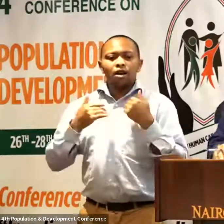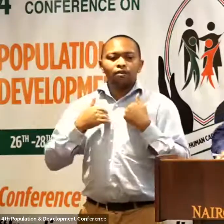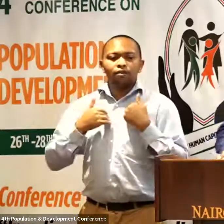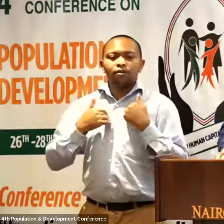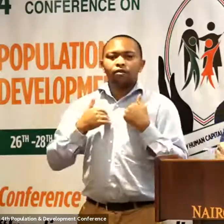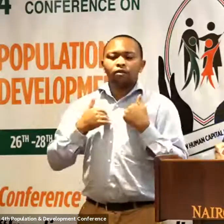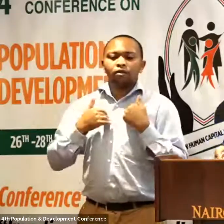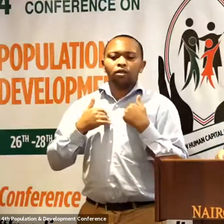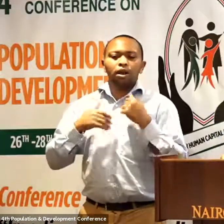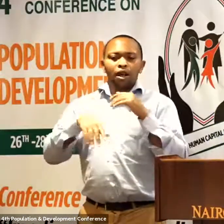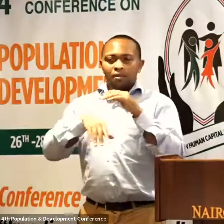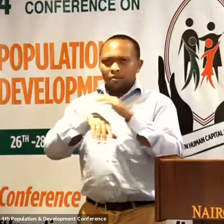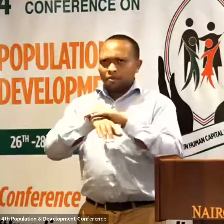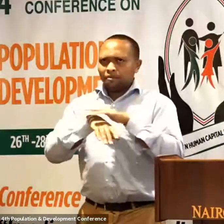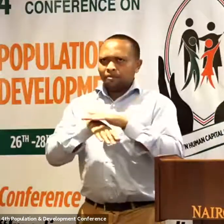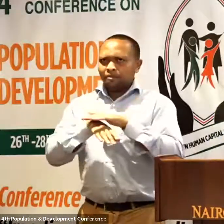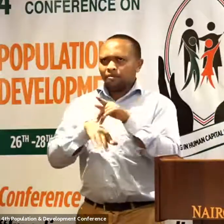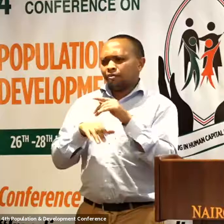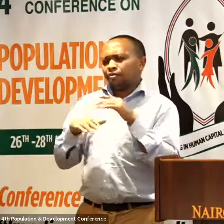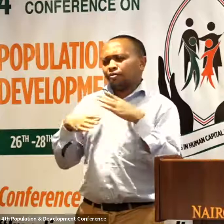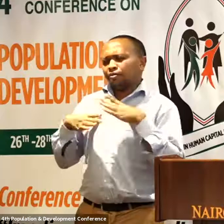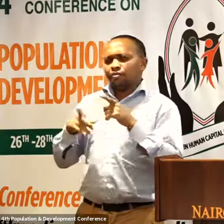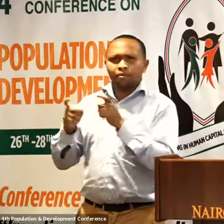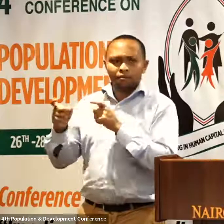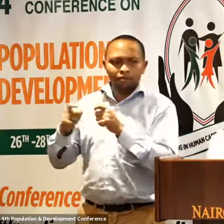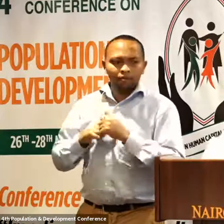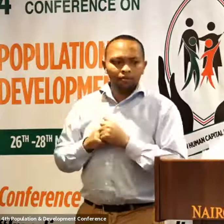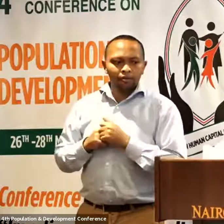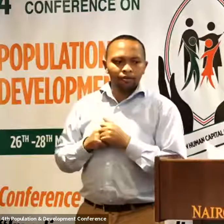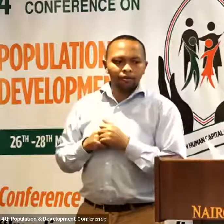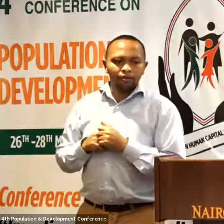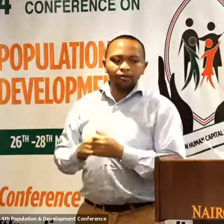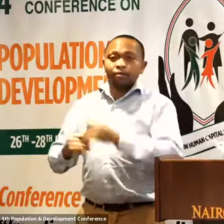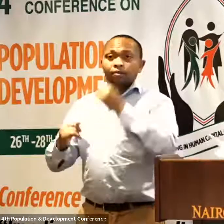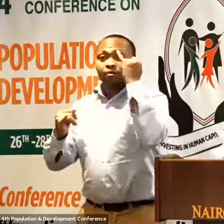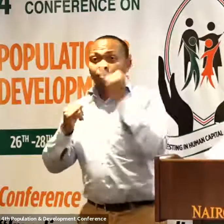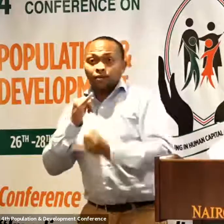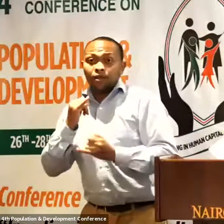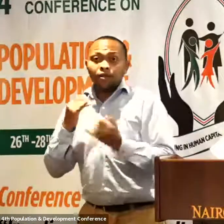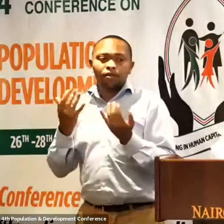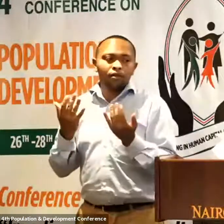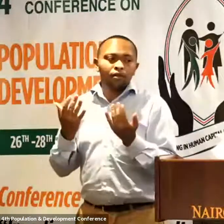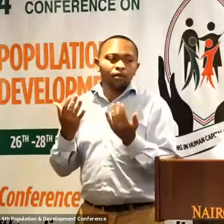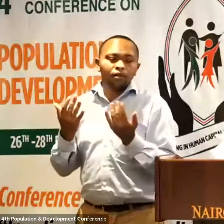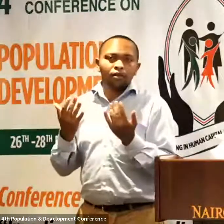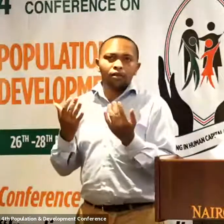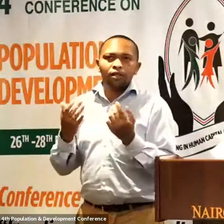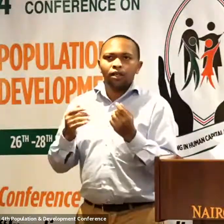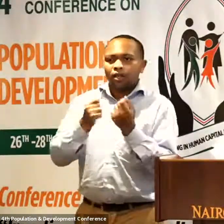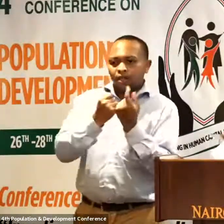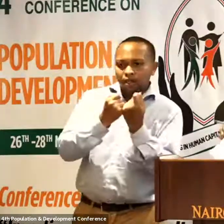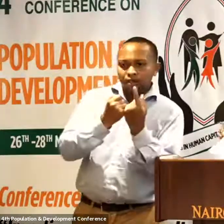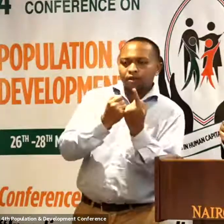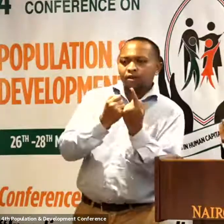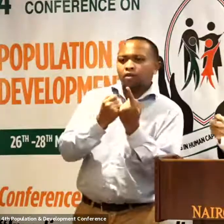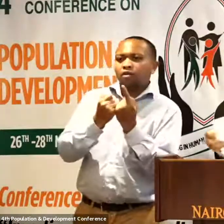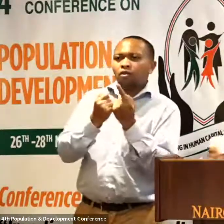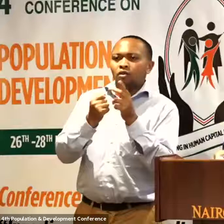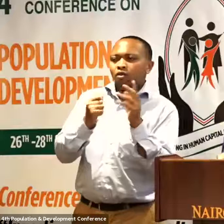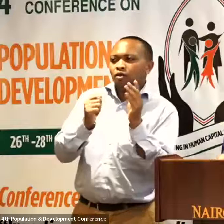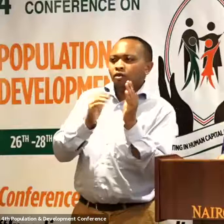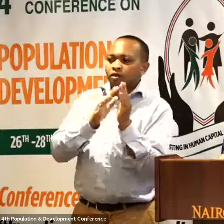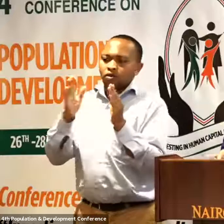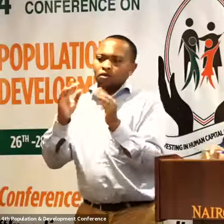having quite a good number of panelists in that session. So lastly, we're going to have the session that is from 11:40 to